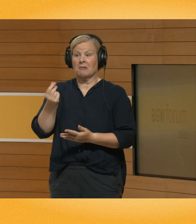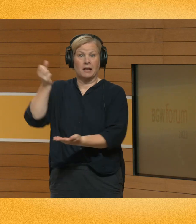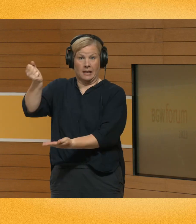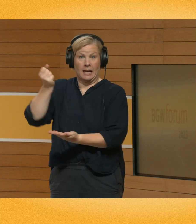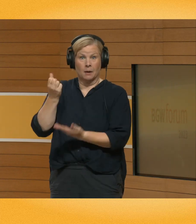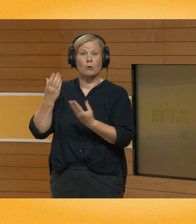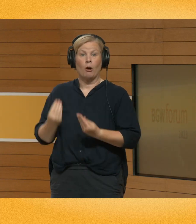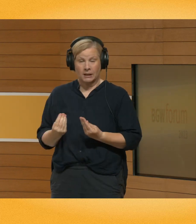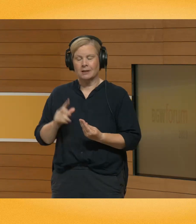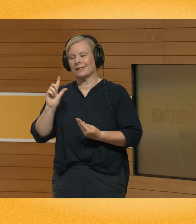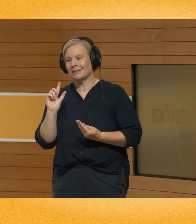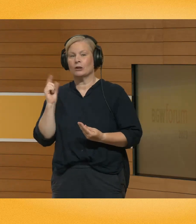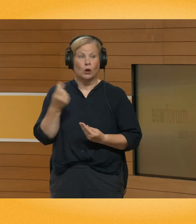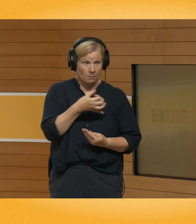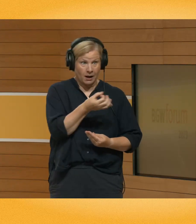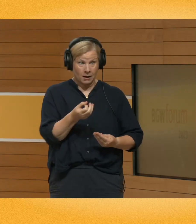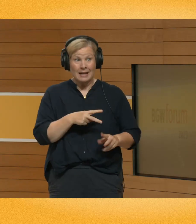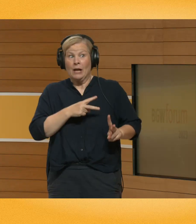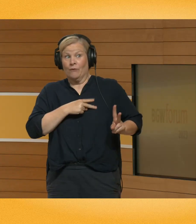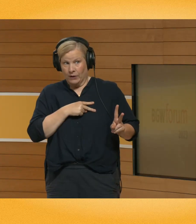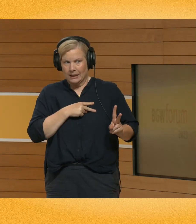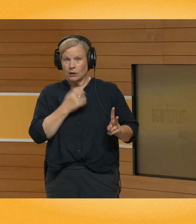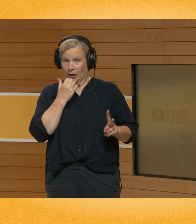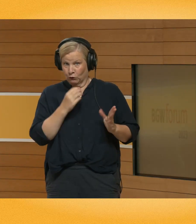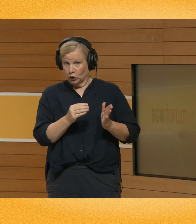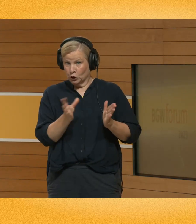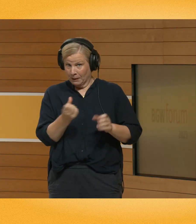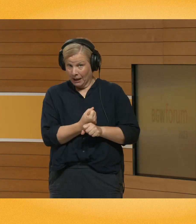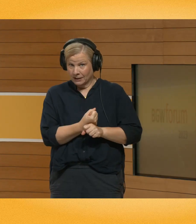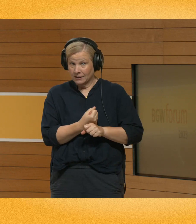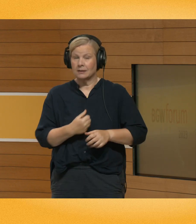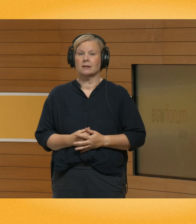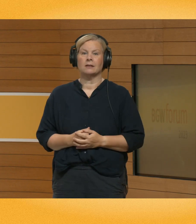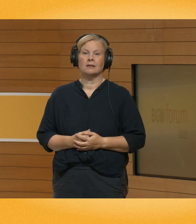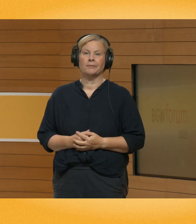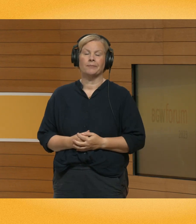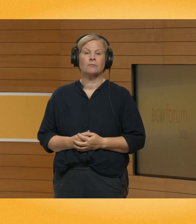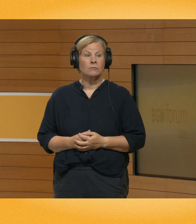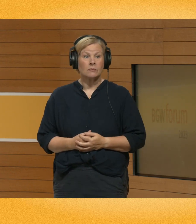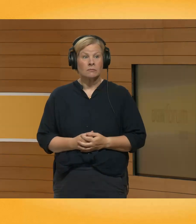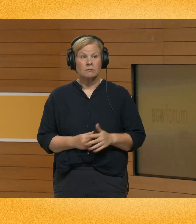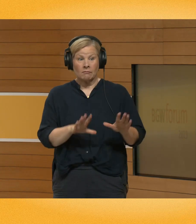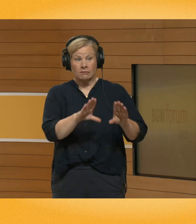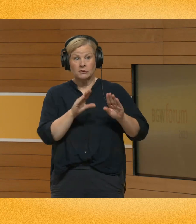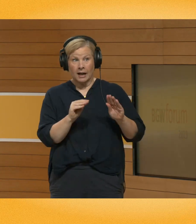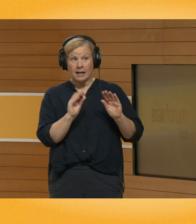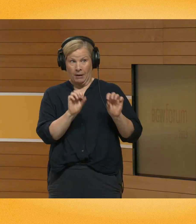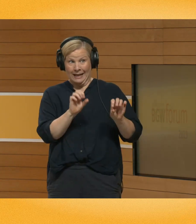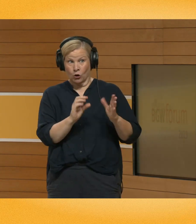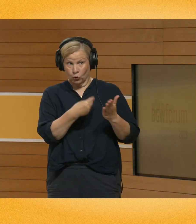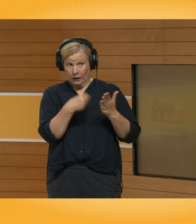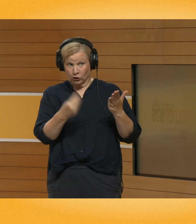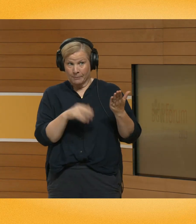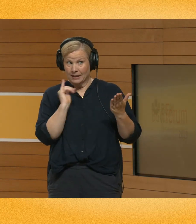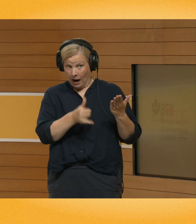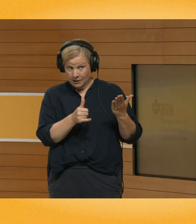you want to participate? Do you want to sign a kind of participation agreement? And that was actually already during the time when the pandemic was